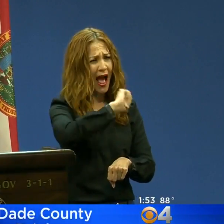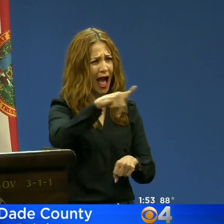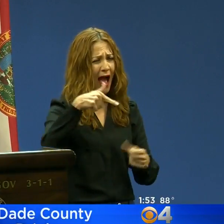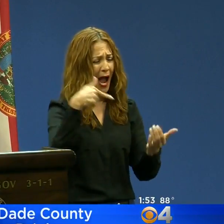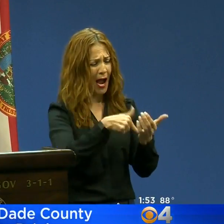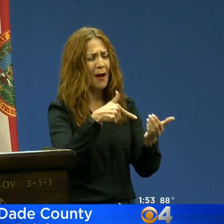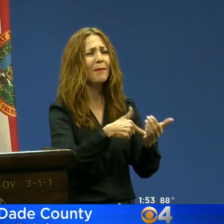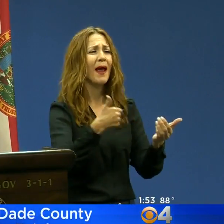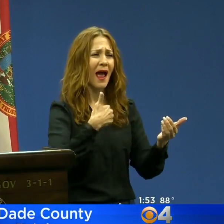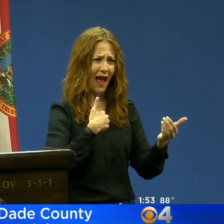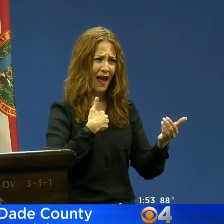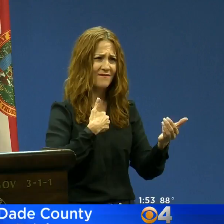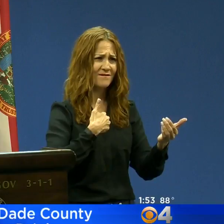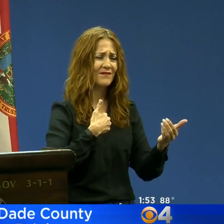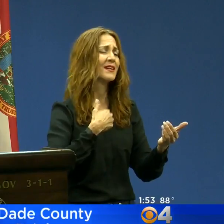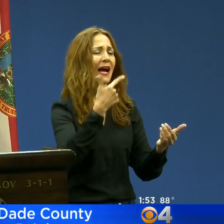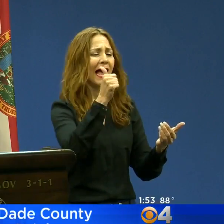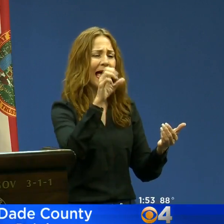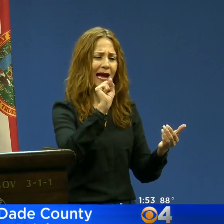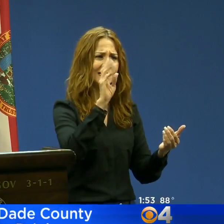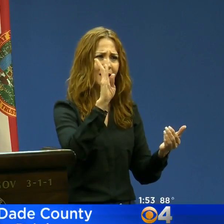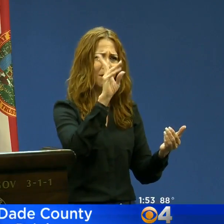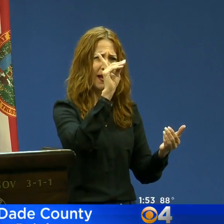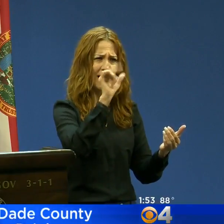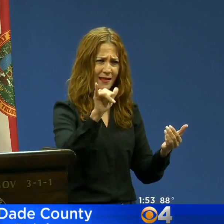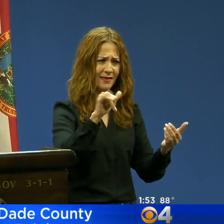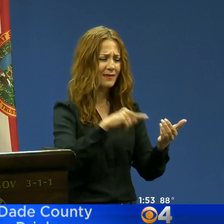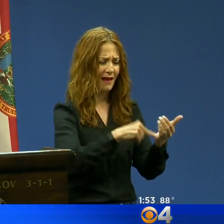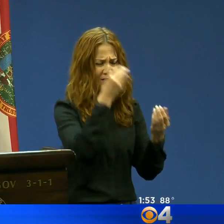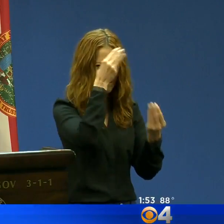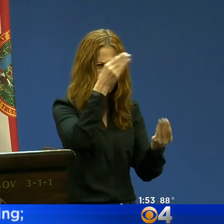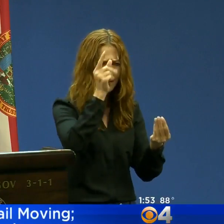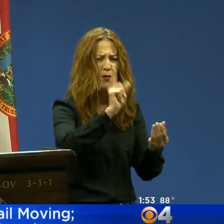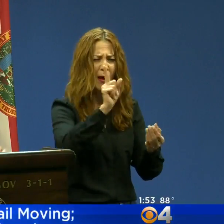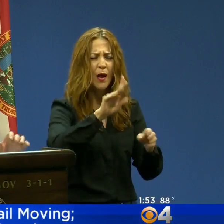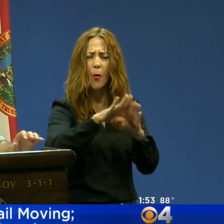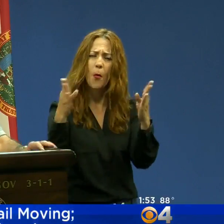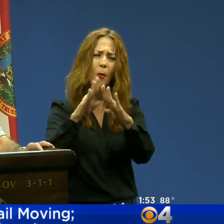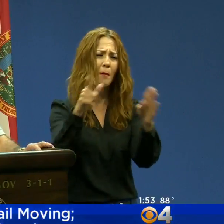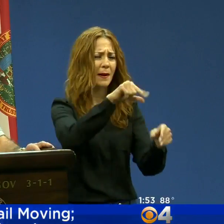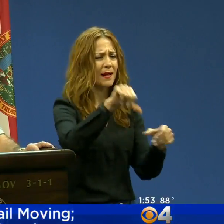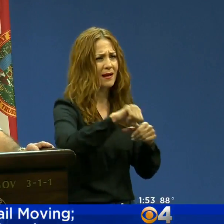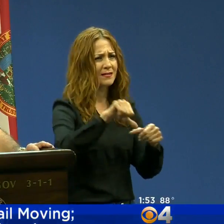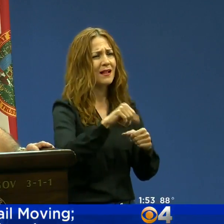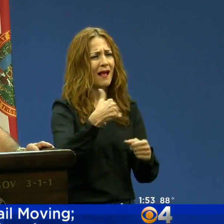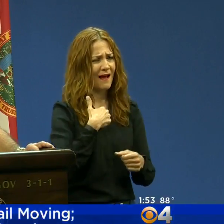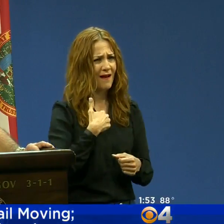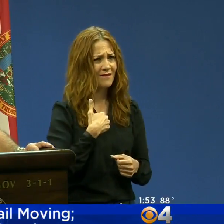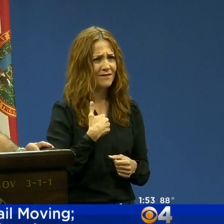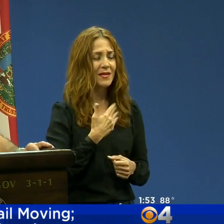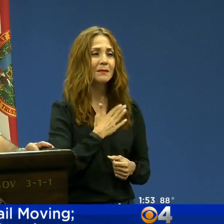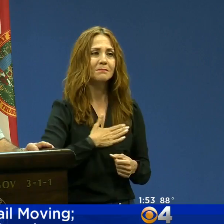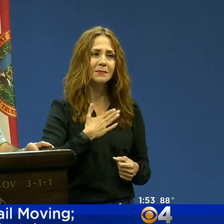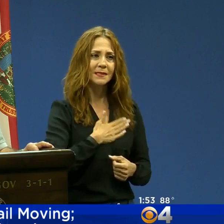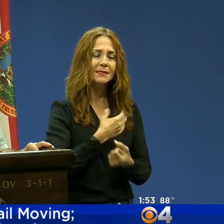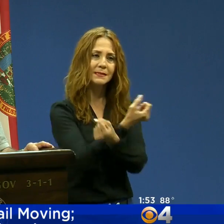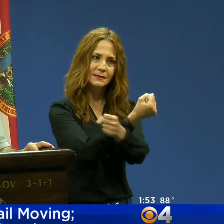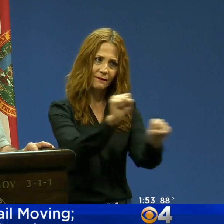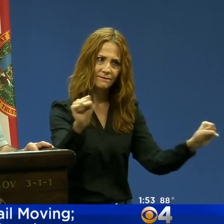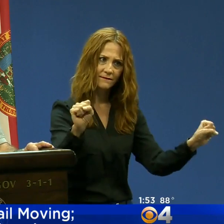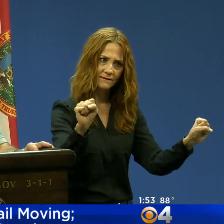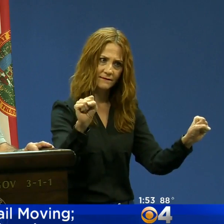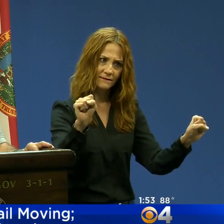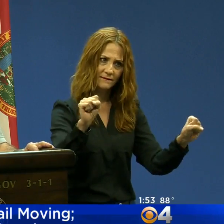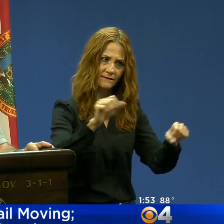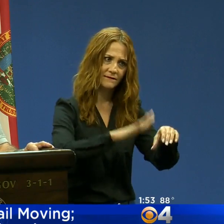stations are open and their supplies. Be safe. We continue to clean up our homes. As we continue to clean up our homes in our